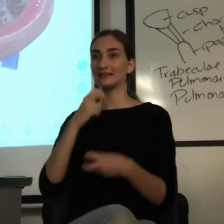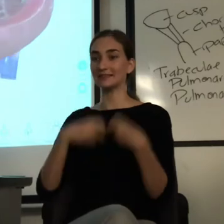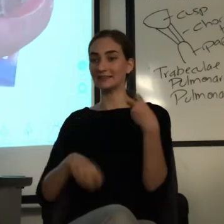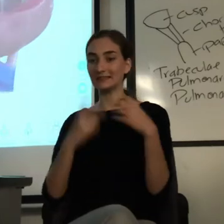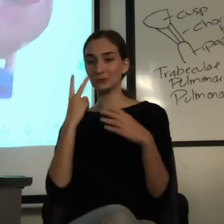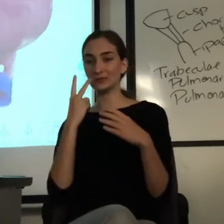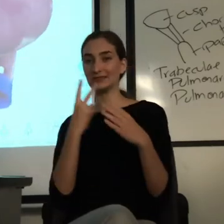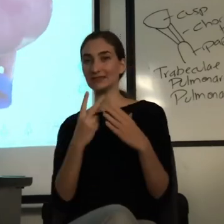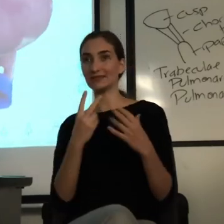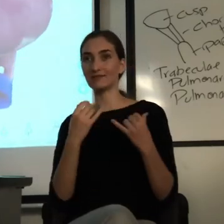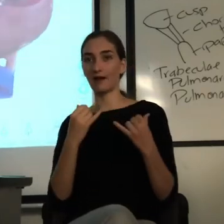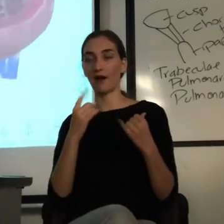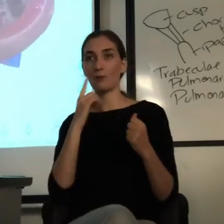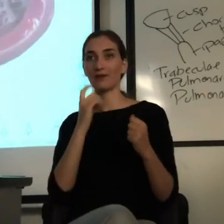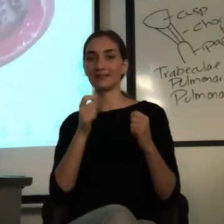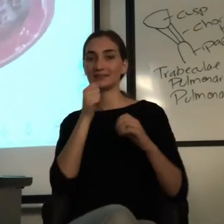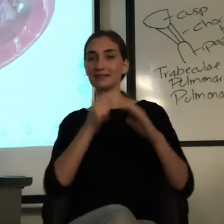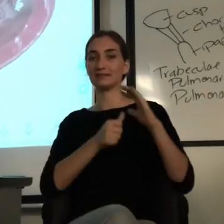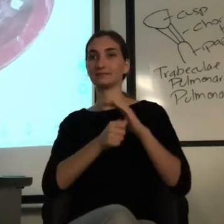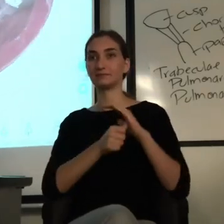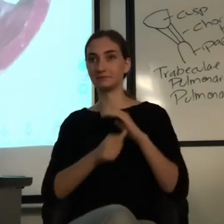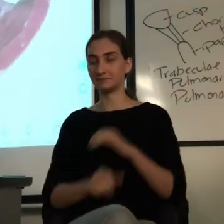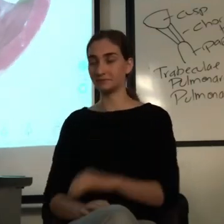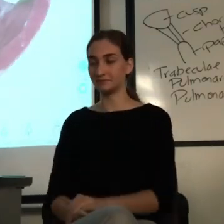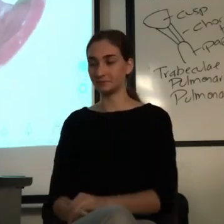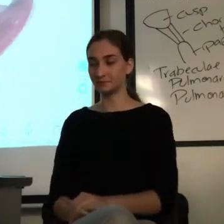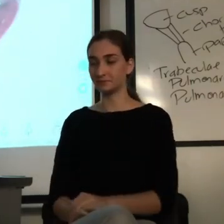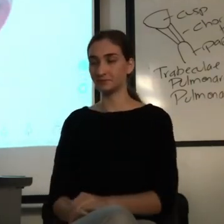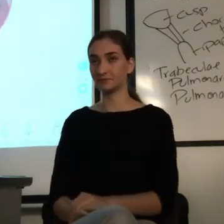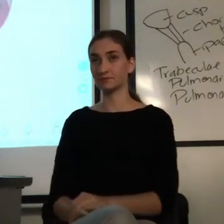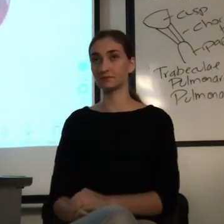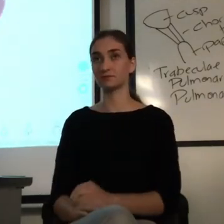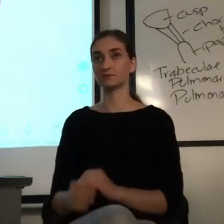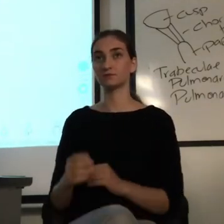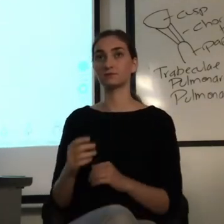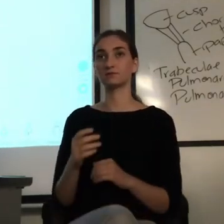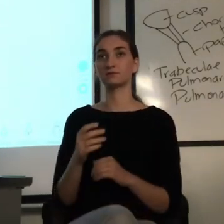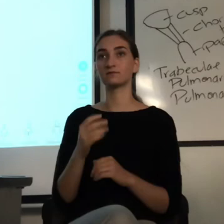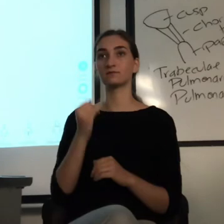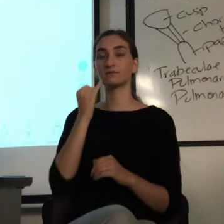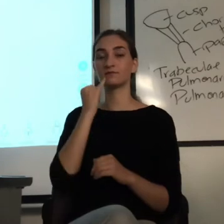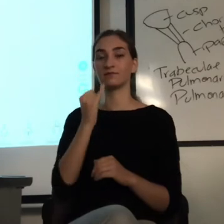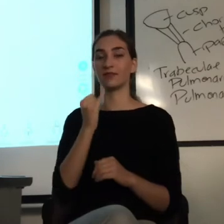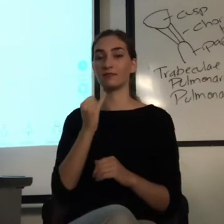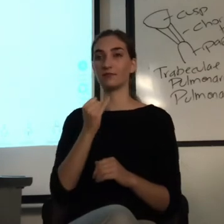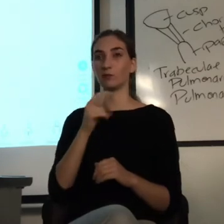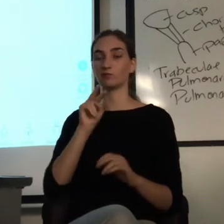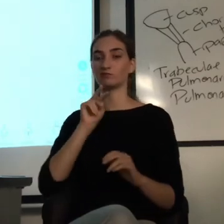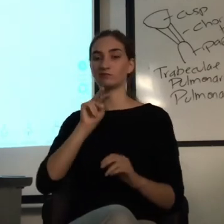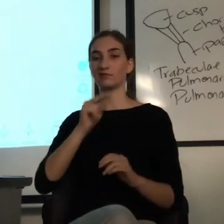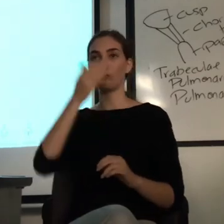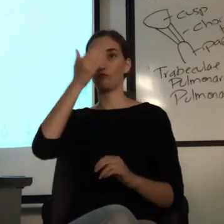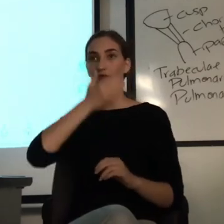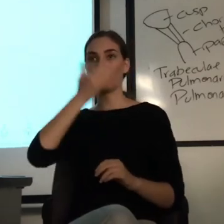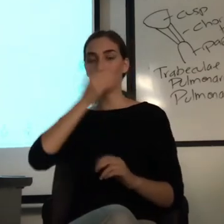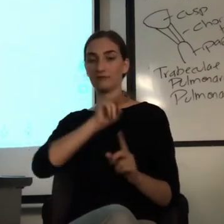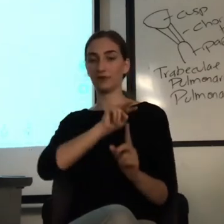It's right there. If you take your anterior view of the heart,